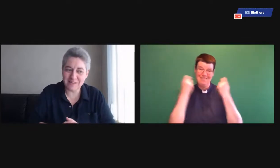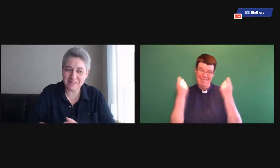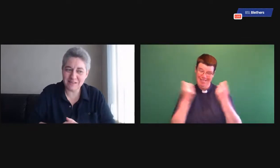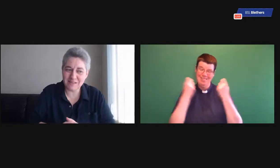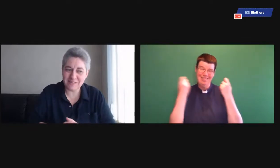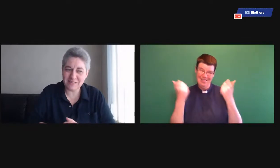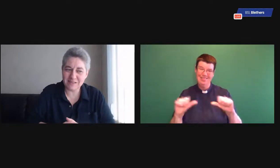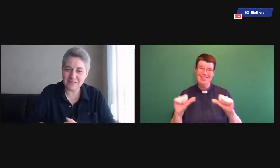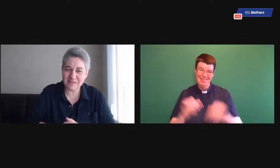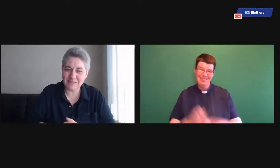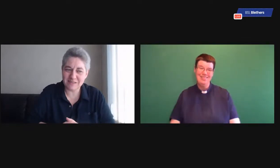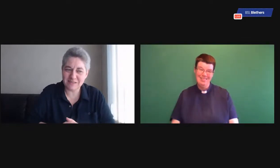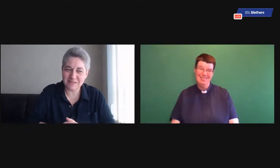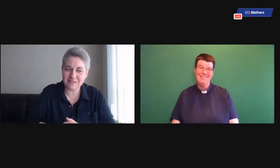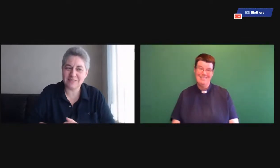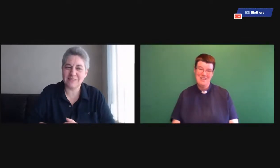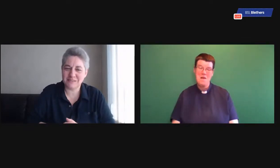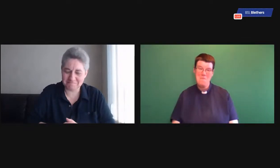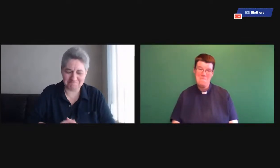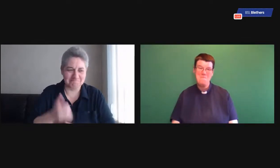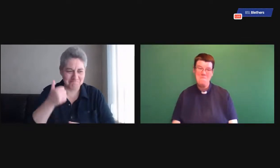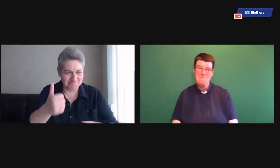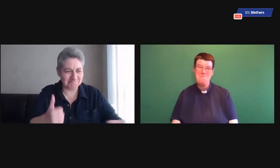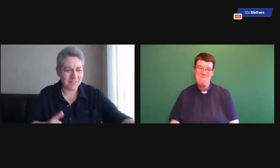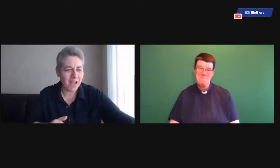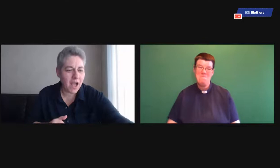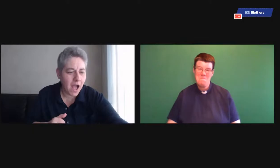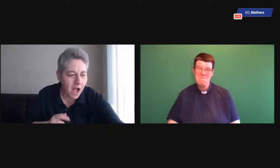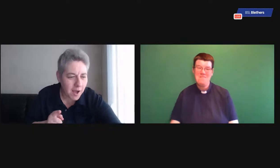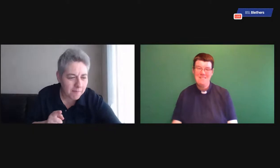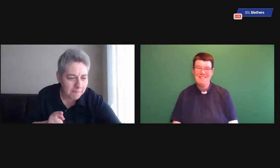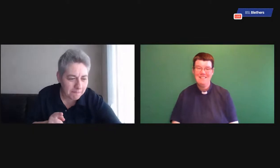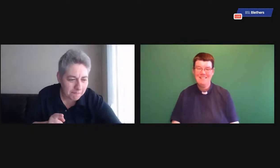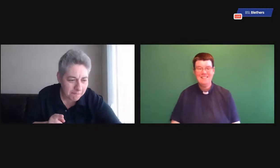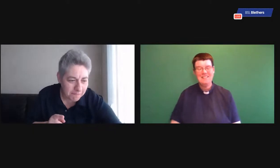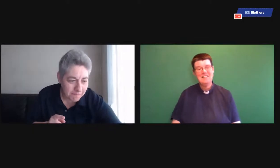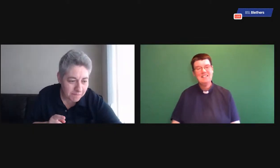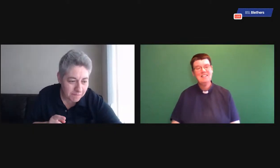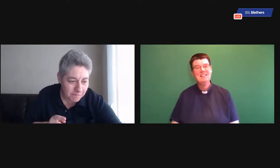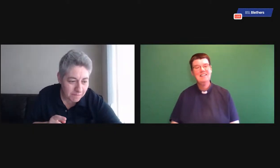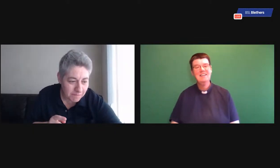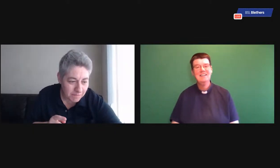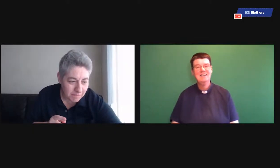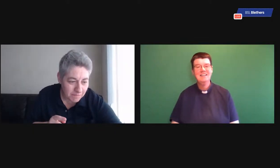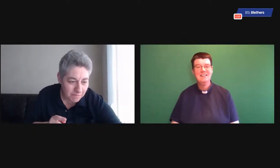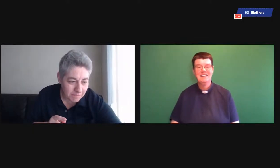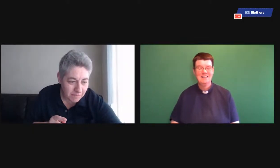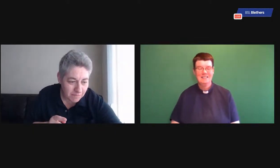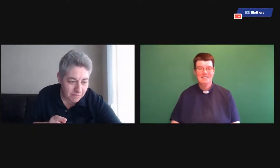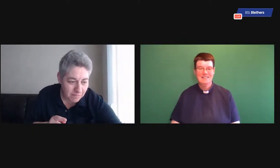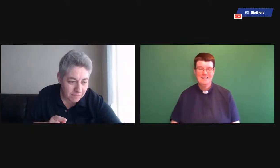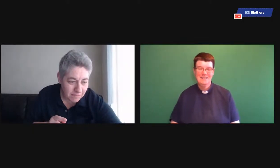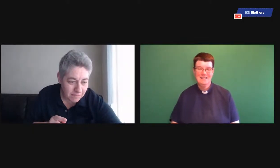an amazing wedding. It was so successful and everybody thoroughly enjoyed it.